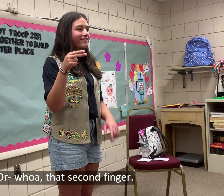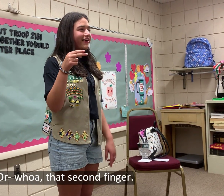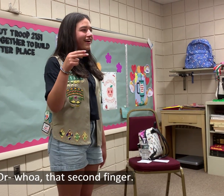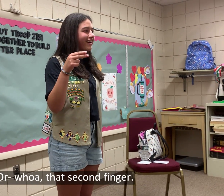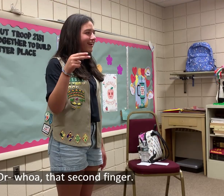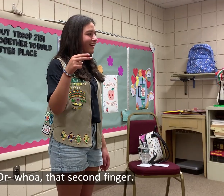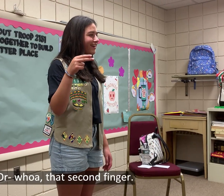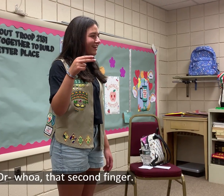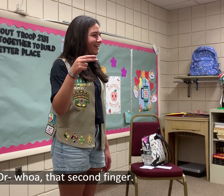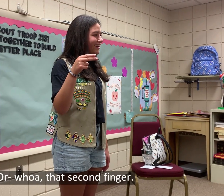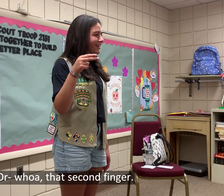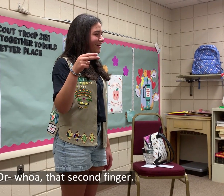finger.